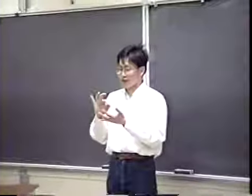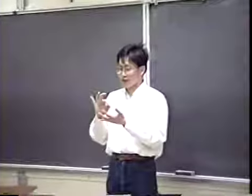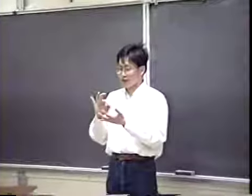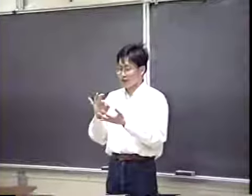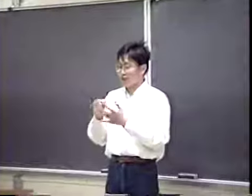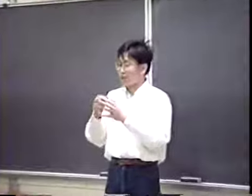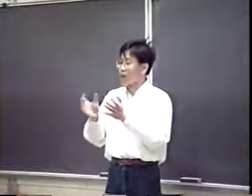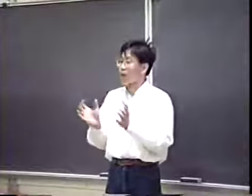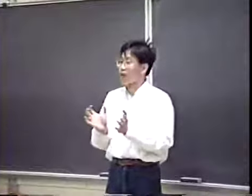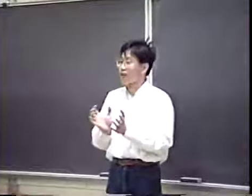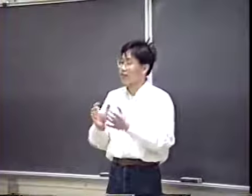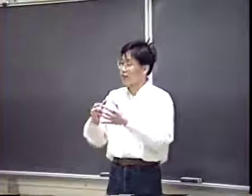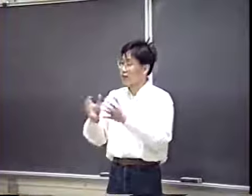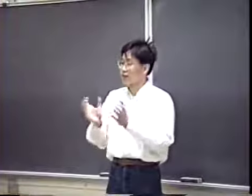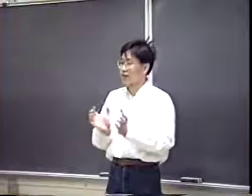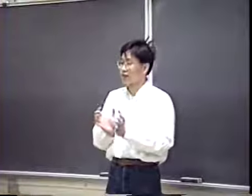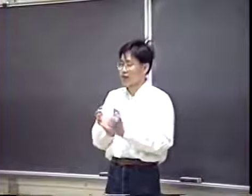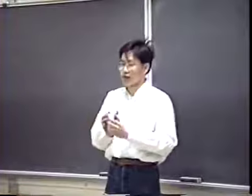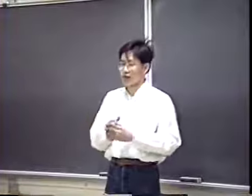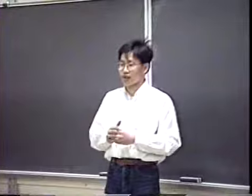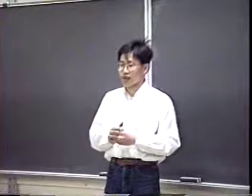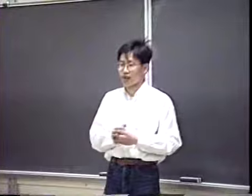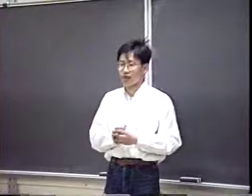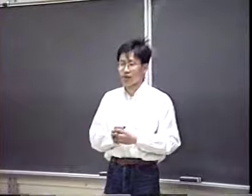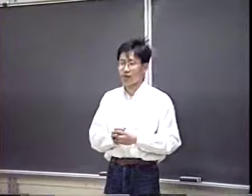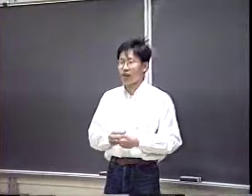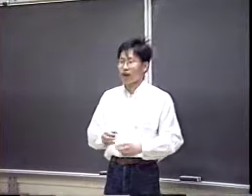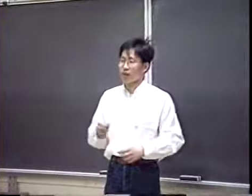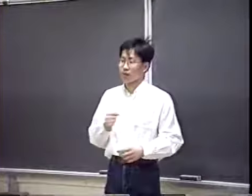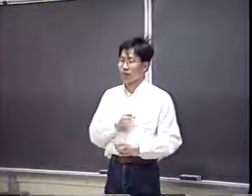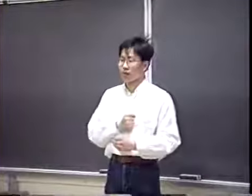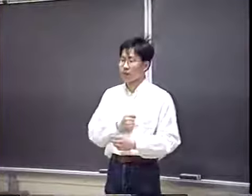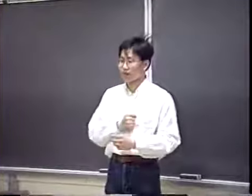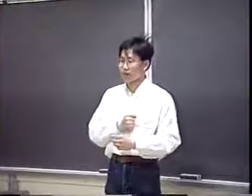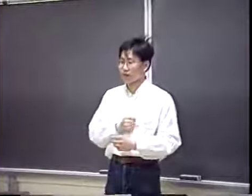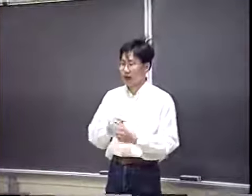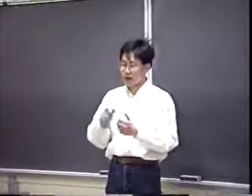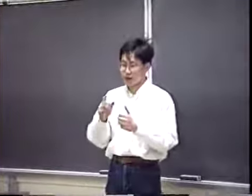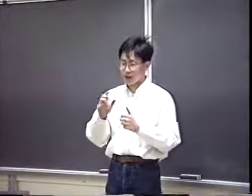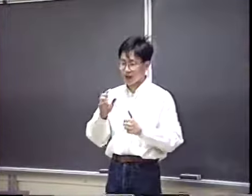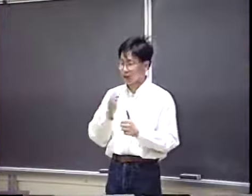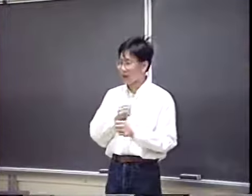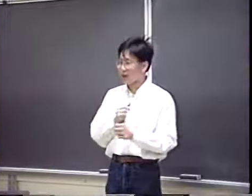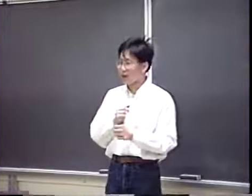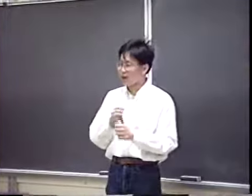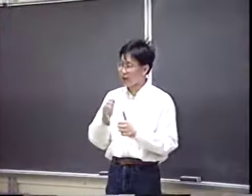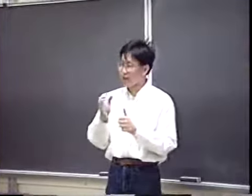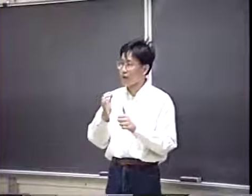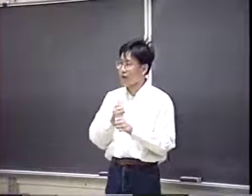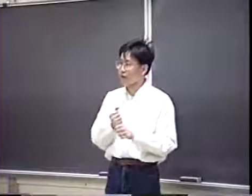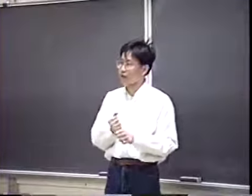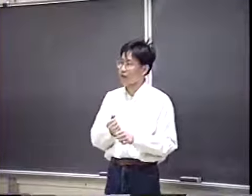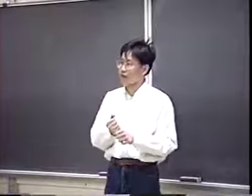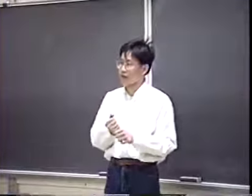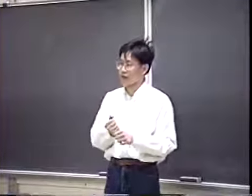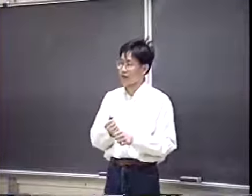3 bowl of rice or some food to the animal. And the middle thing that at the morning I get 4 bowls of food,